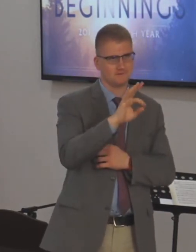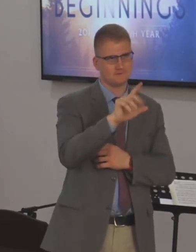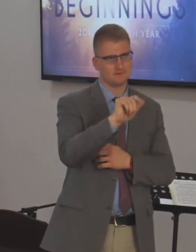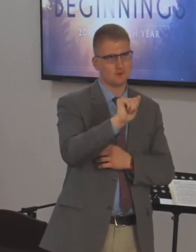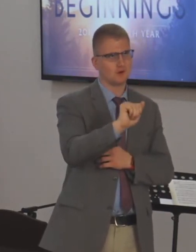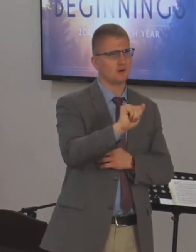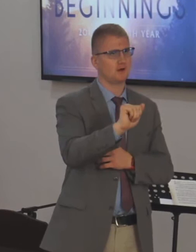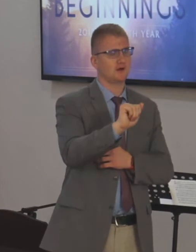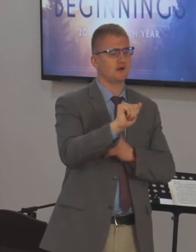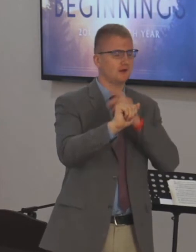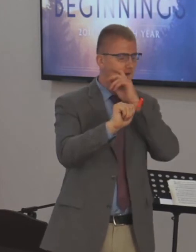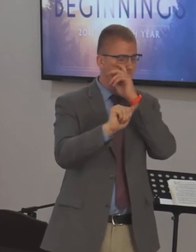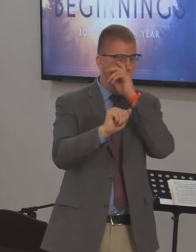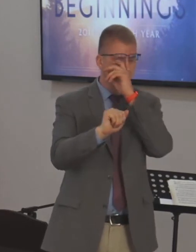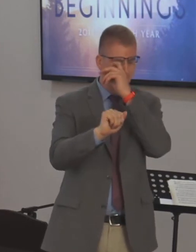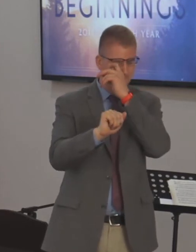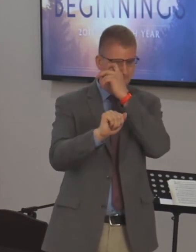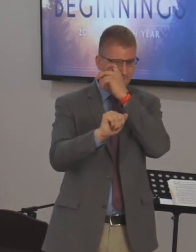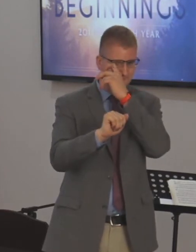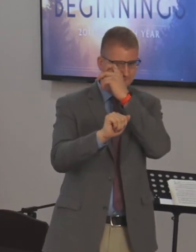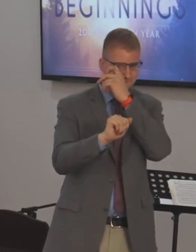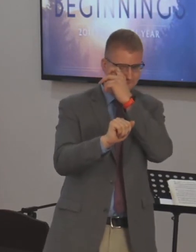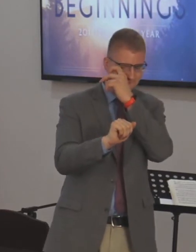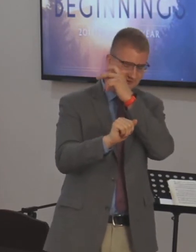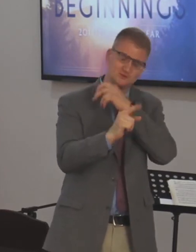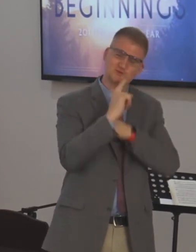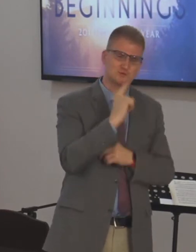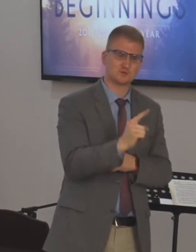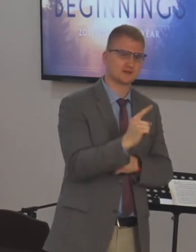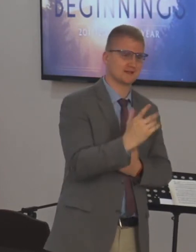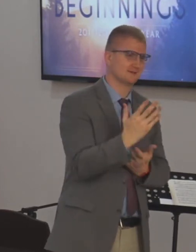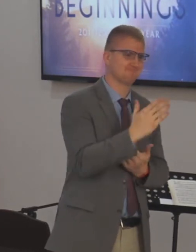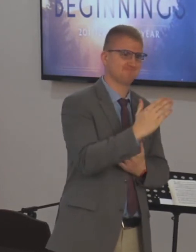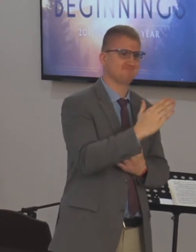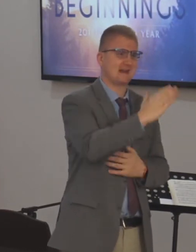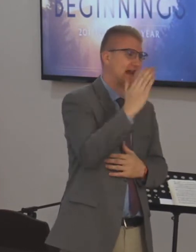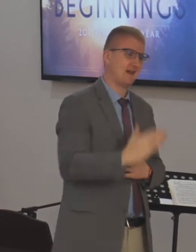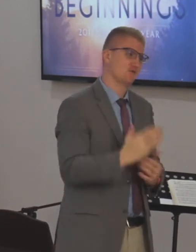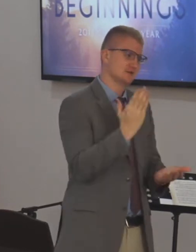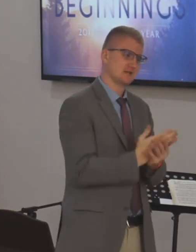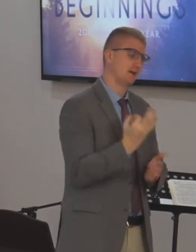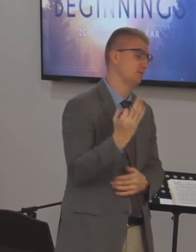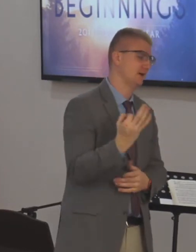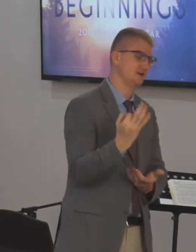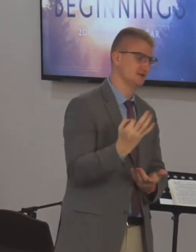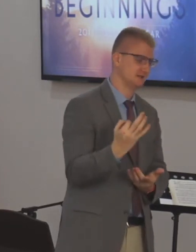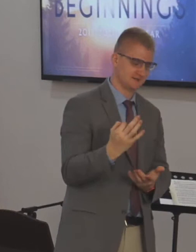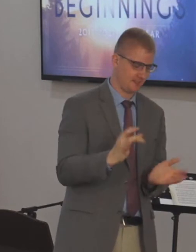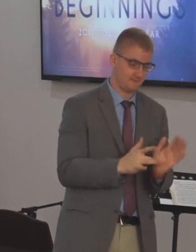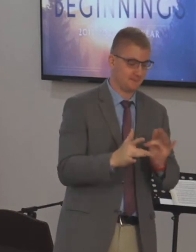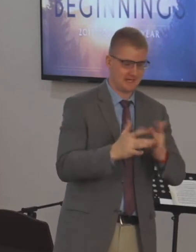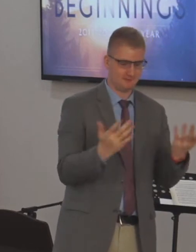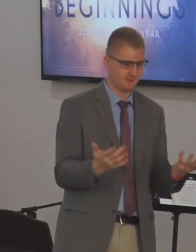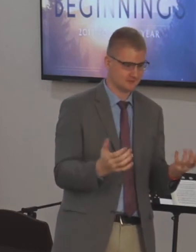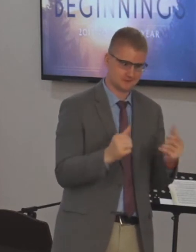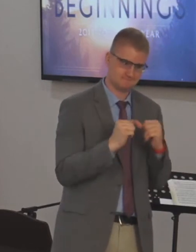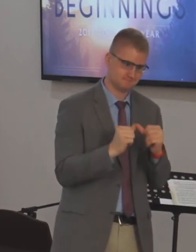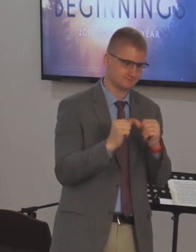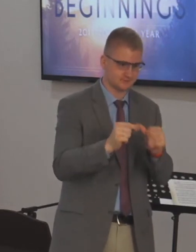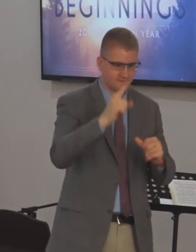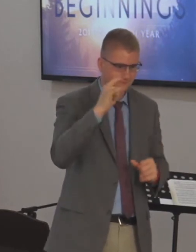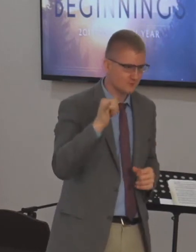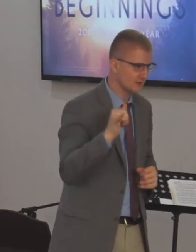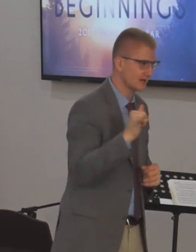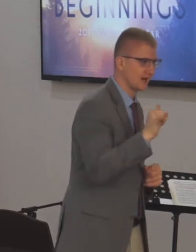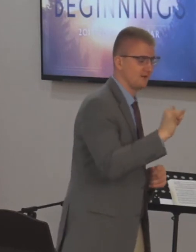Strange, that you never done preaching this book. It's endless. And you kind of have to be aware